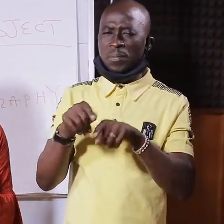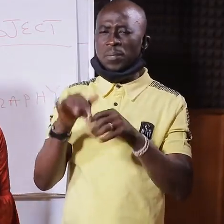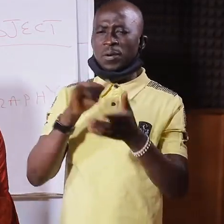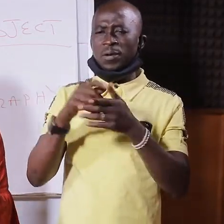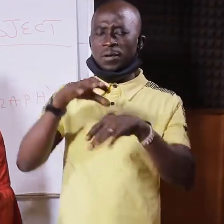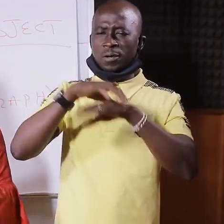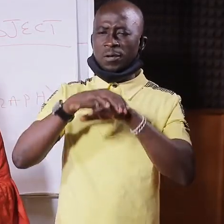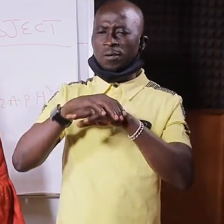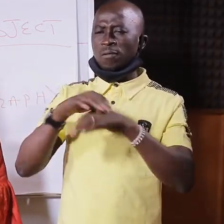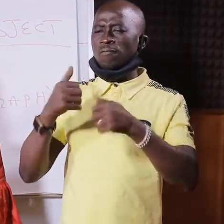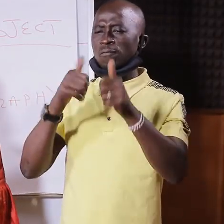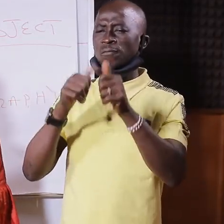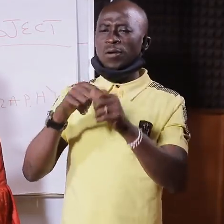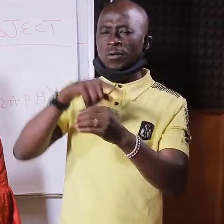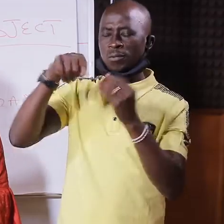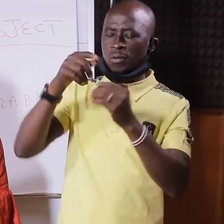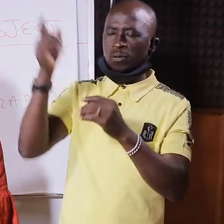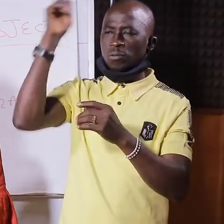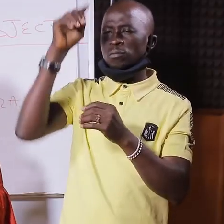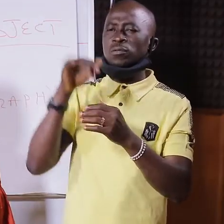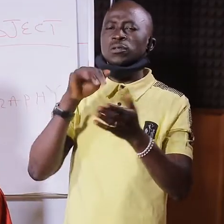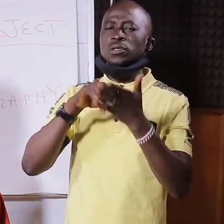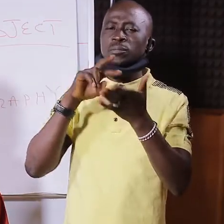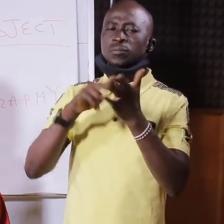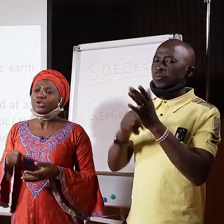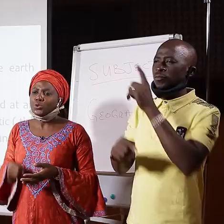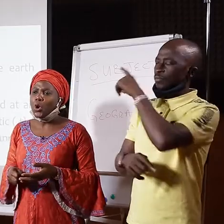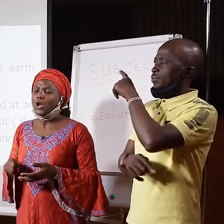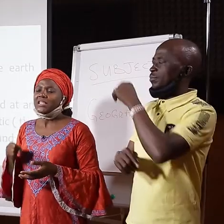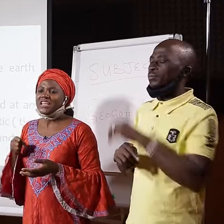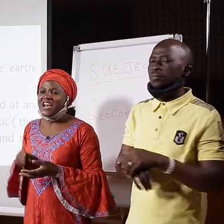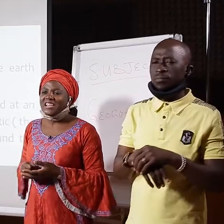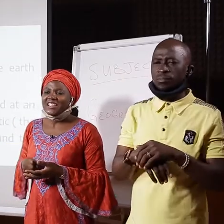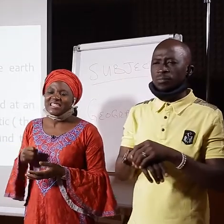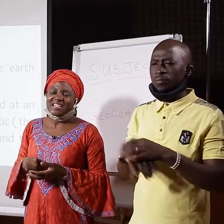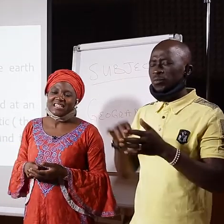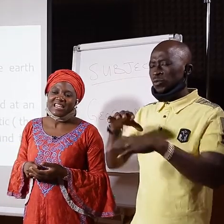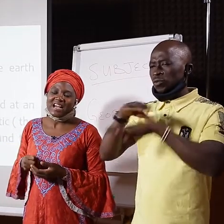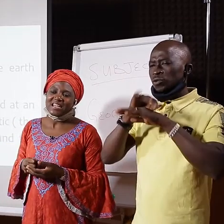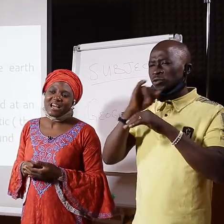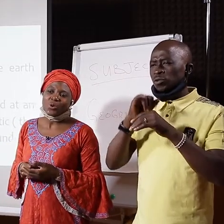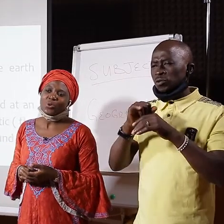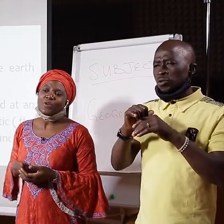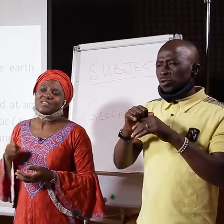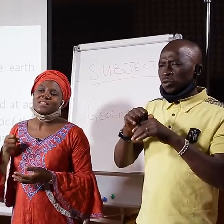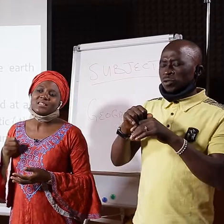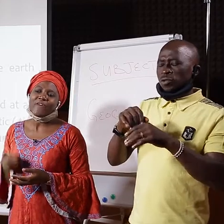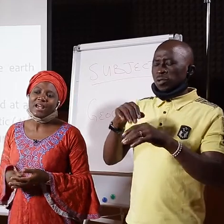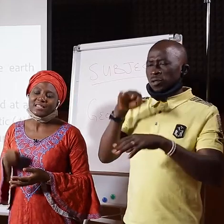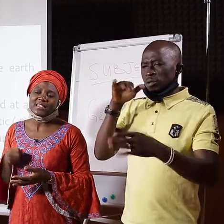as it goes round the sun. That is what we call the ecliptic. So, the Earth is tilted at an angle